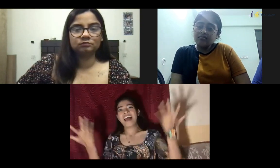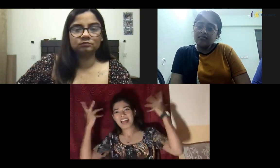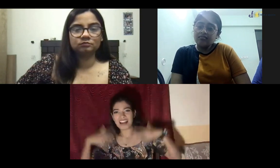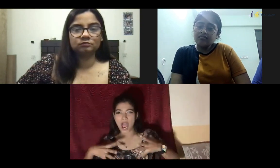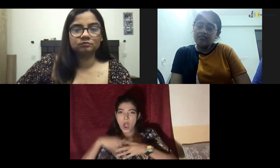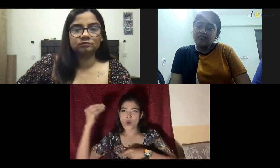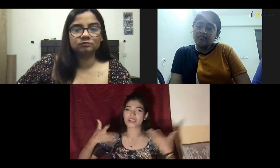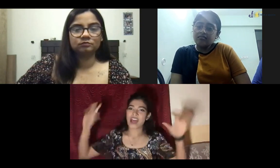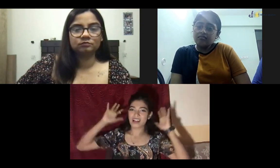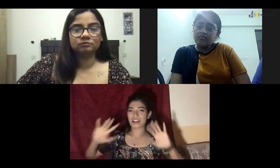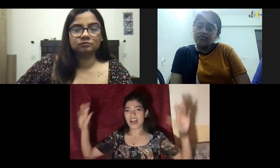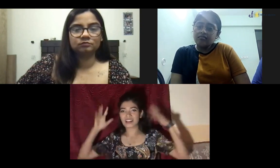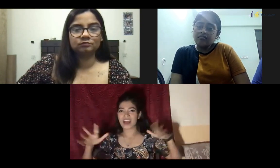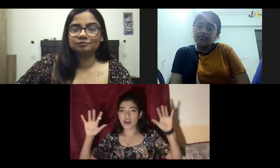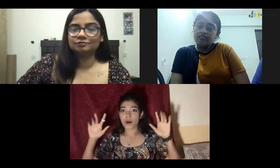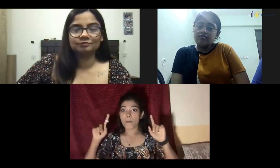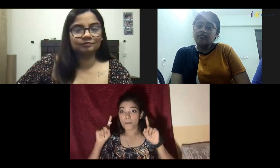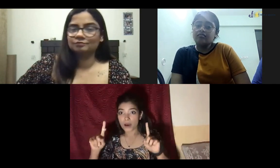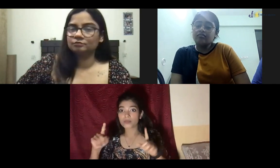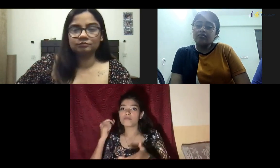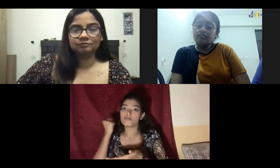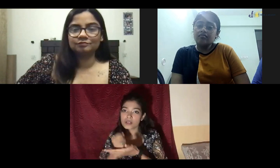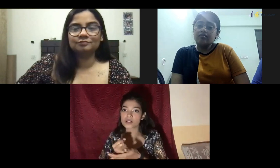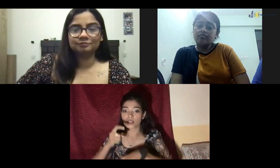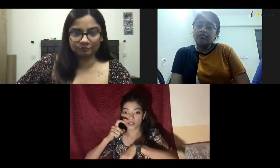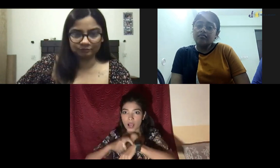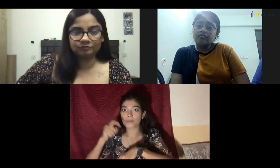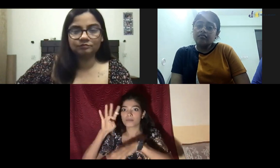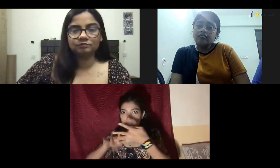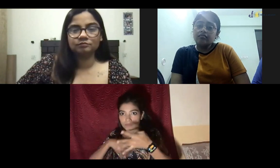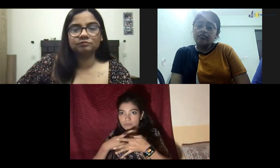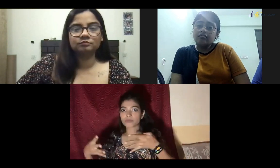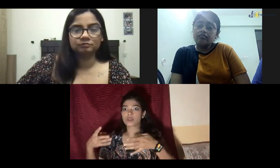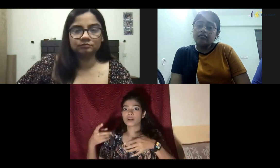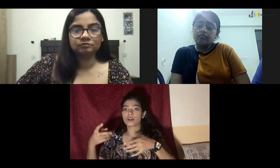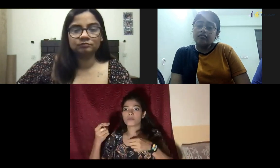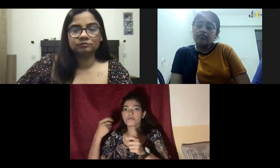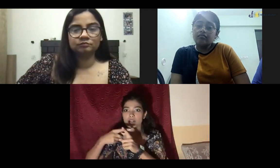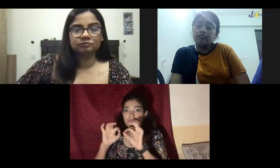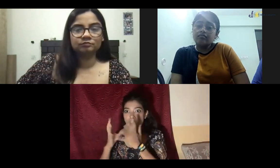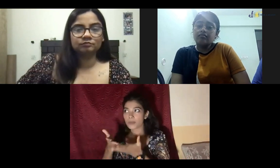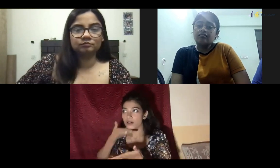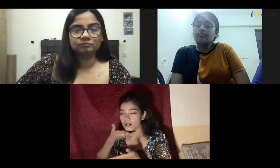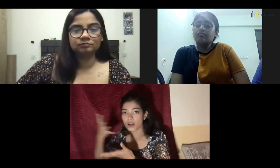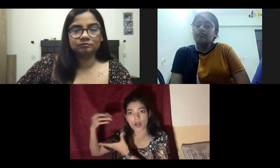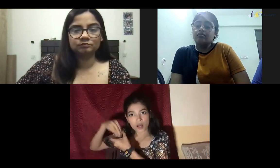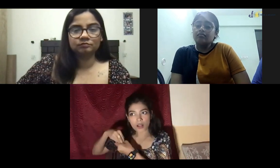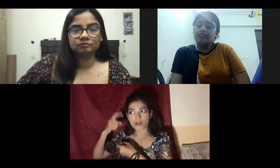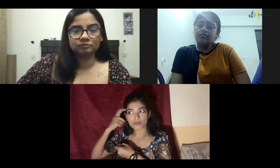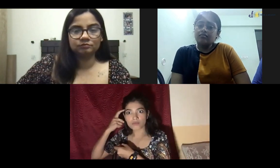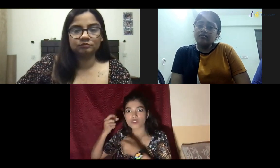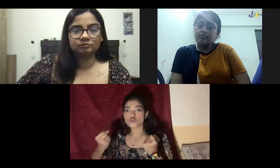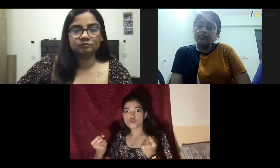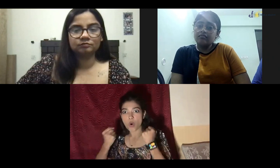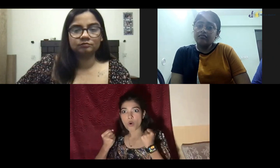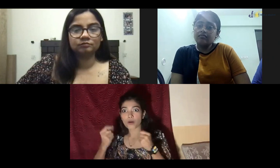and we have to be careful. Anything we cannot do, and it's like we can't do the things any. So we have to manage our time.